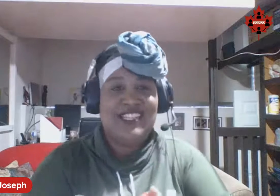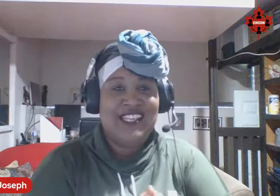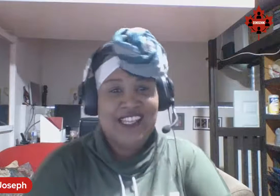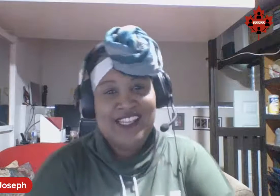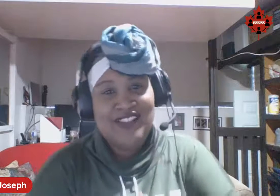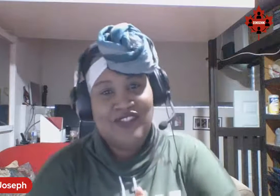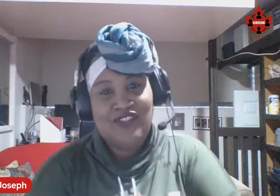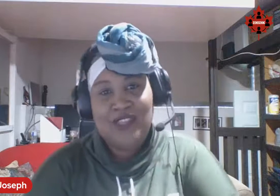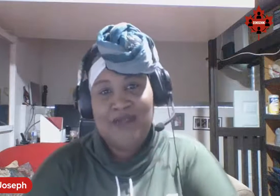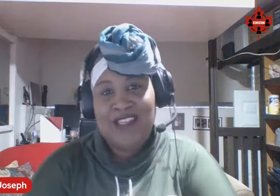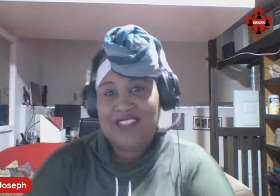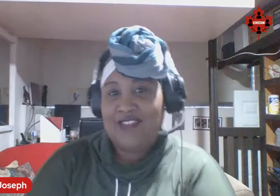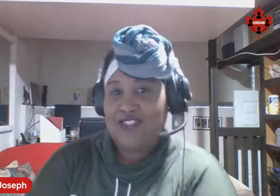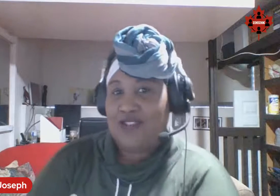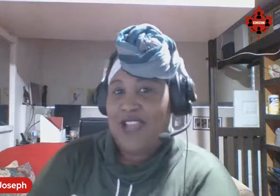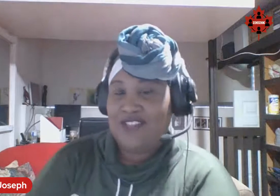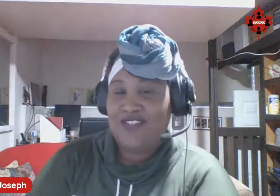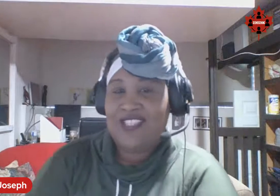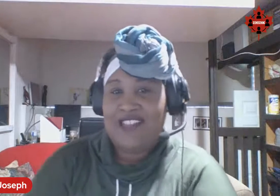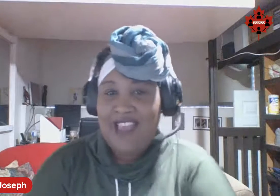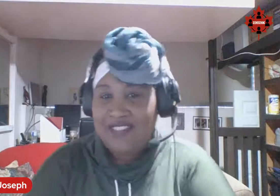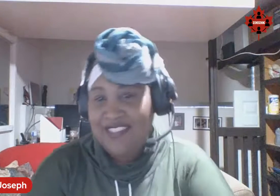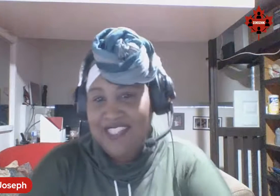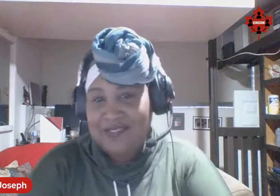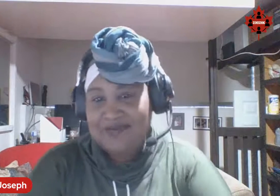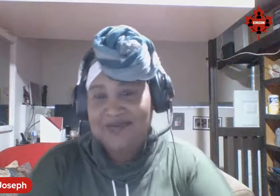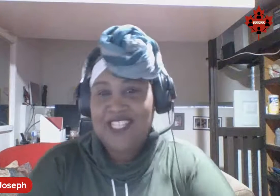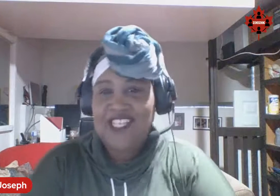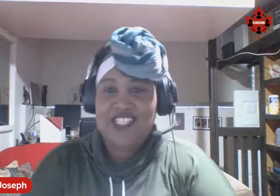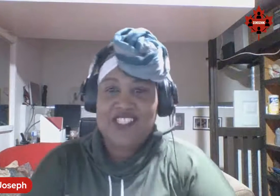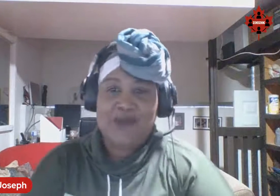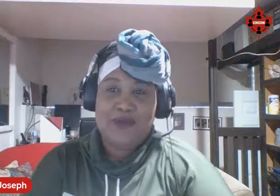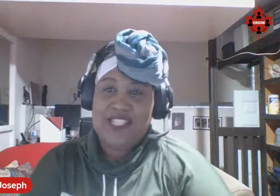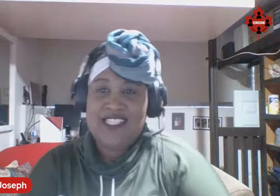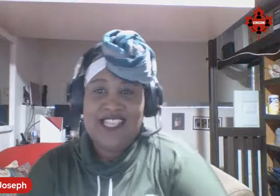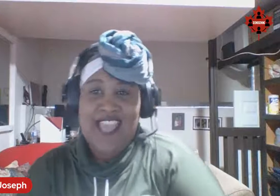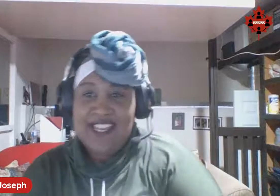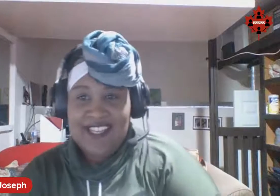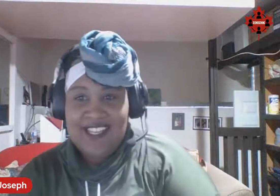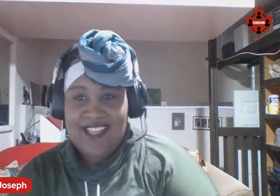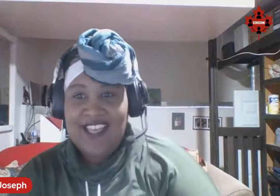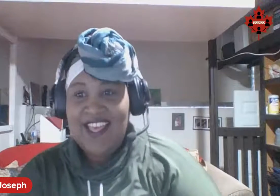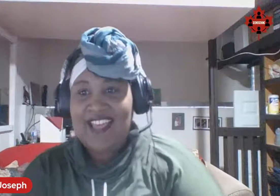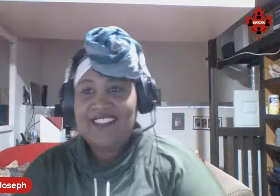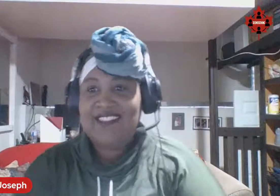Canadian female Deaf track and field athlete. She has represented Canada at the